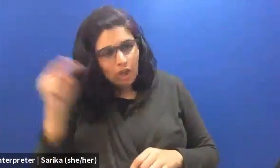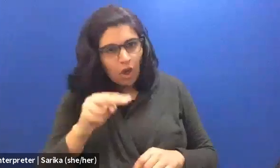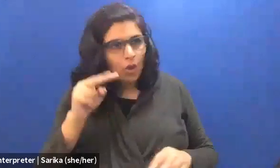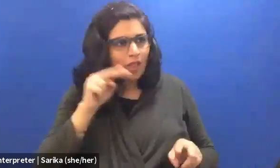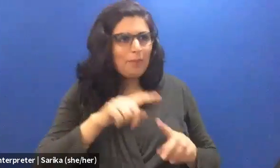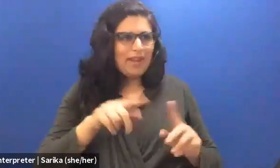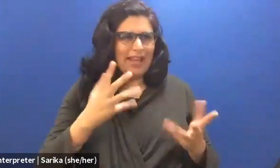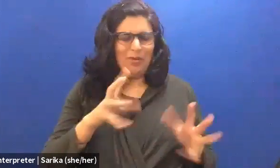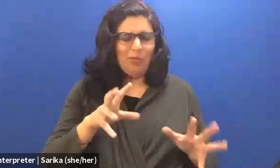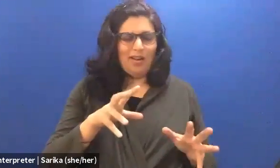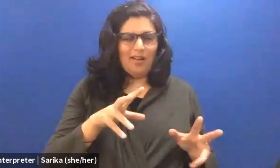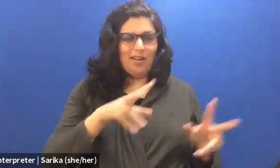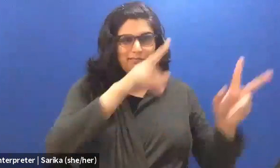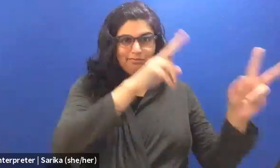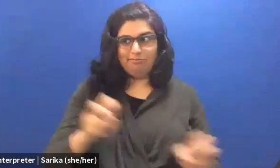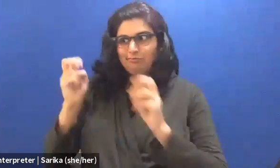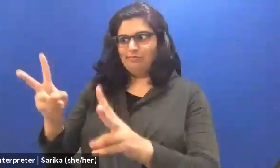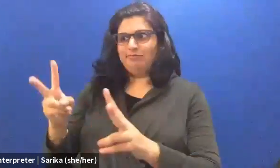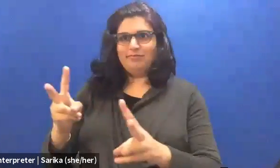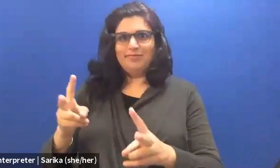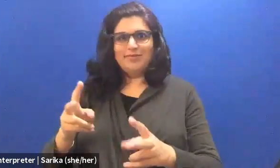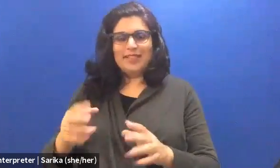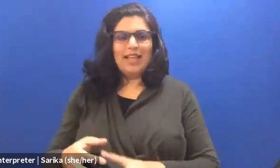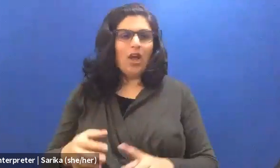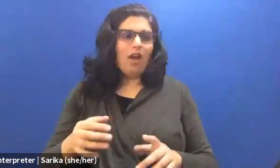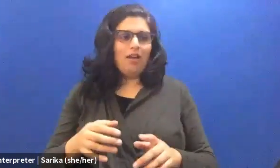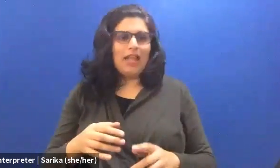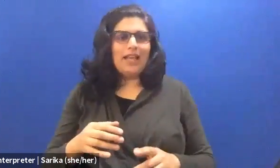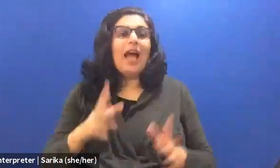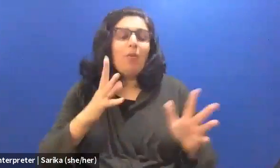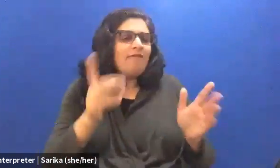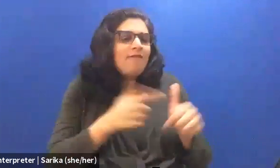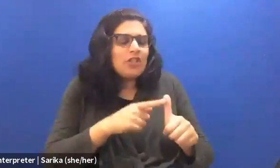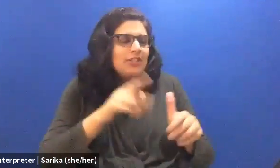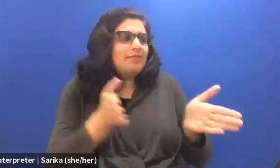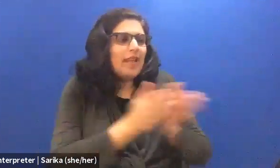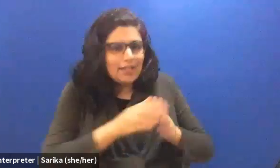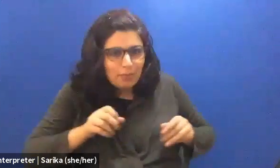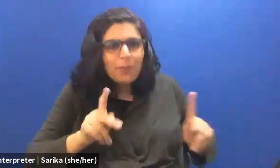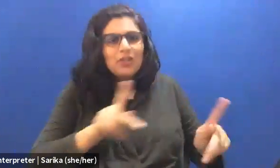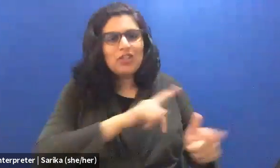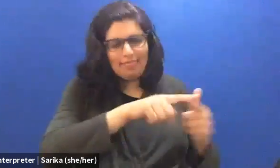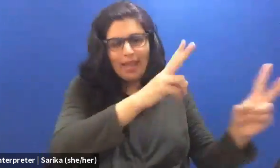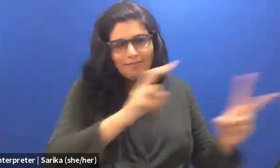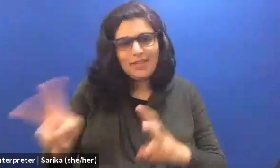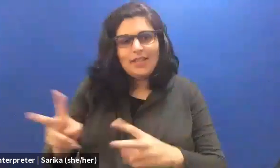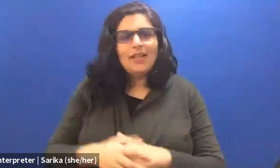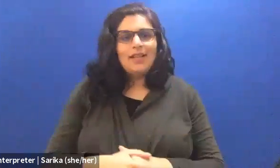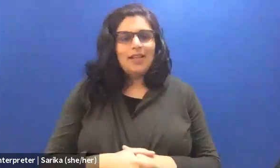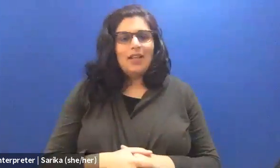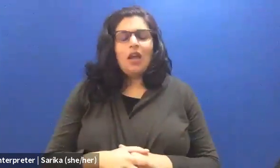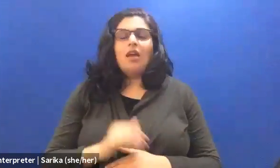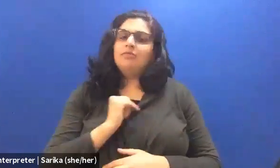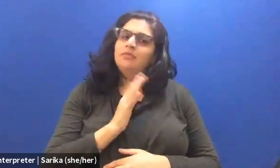feel like I wanted to do that without her permission. But anyway, it is so